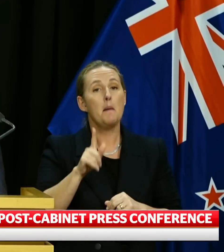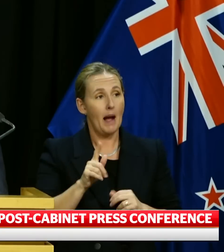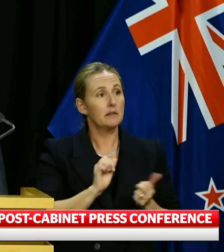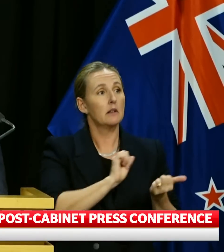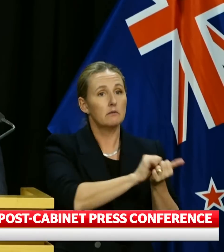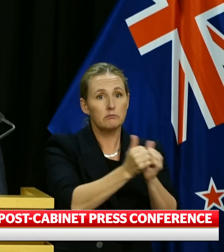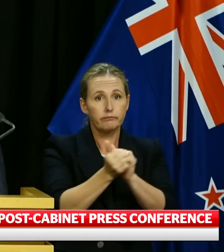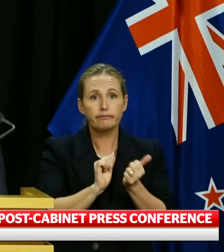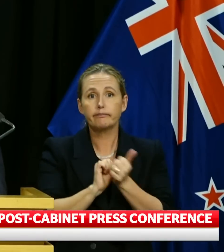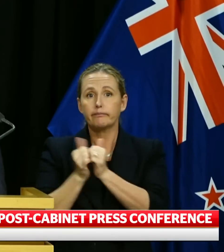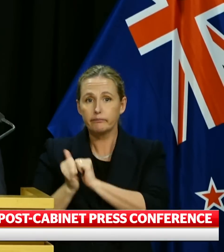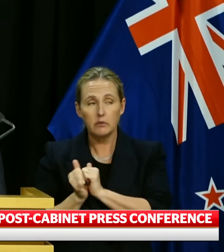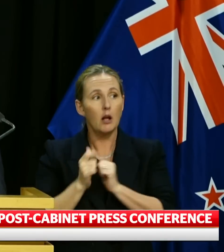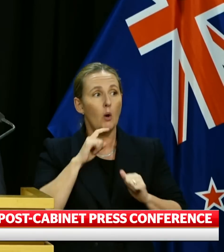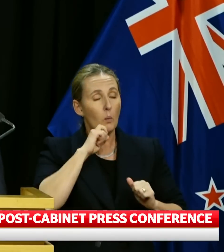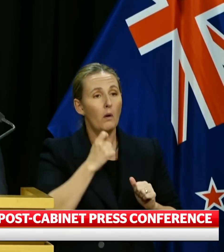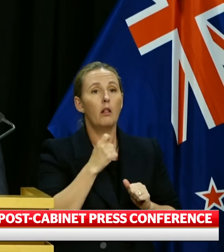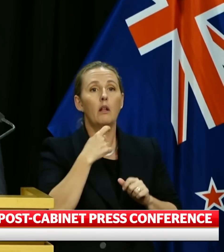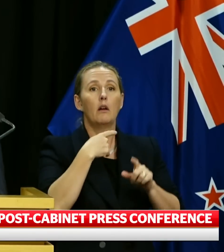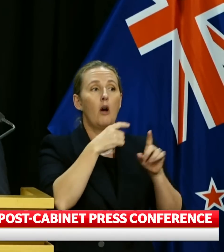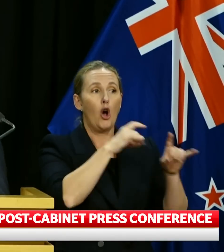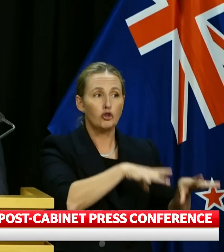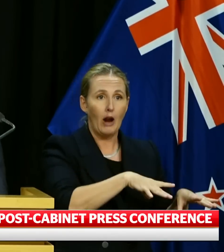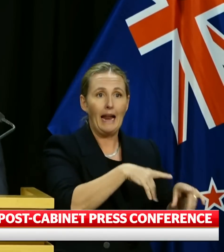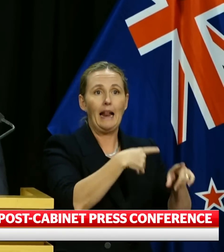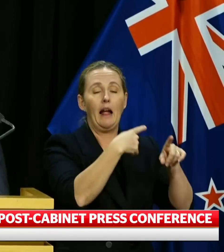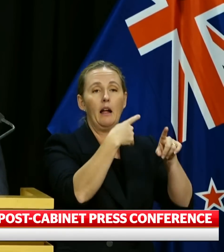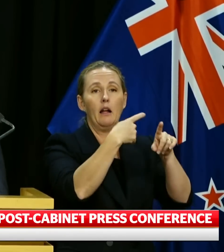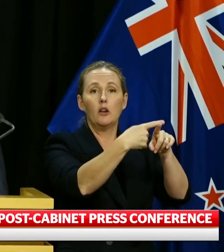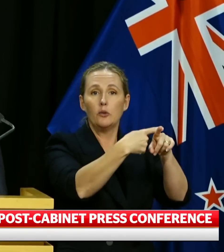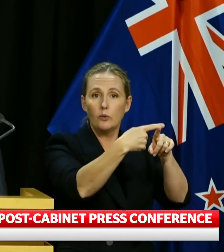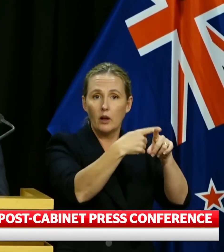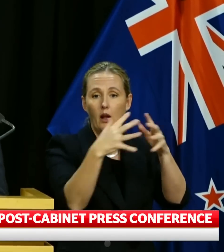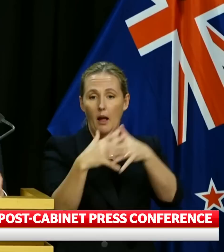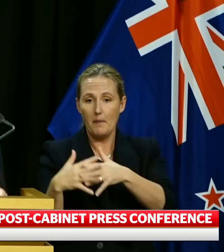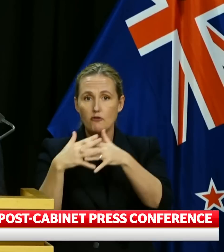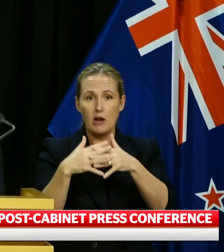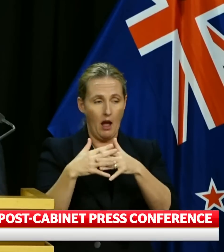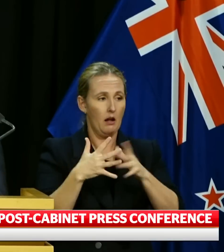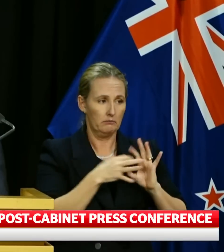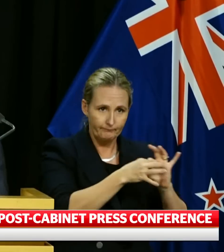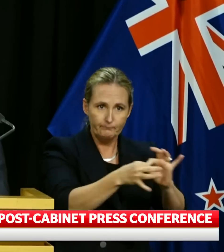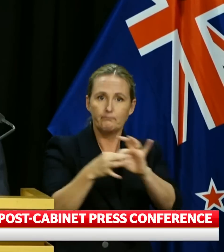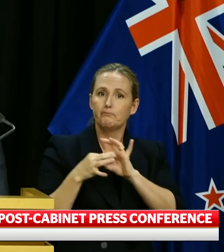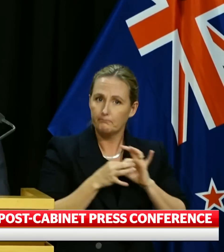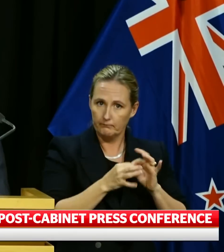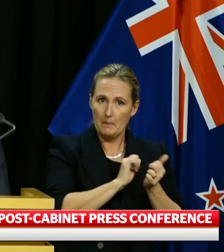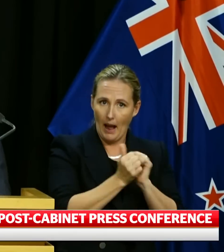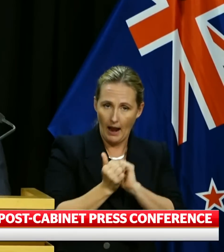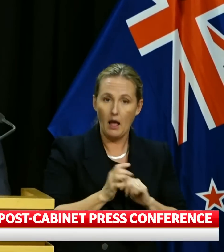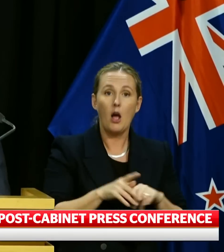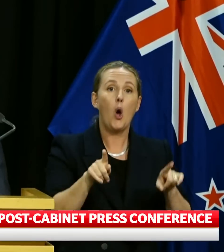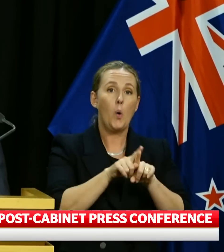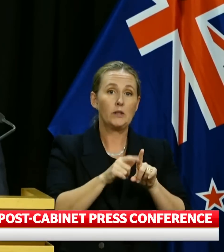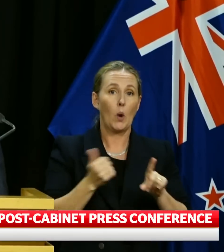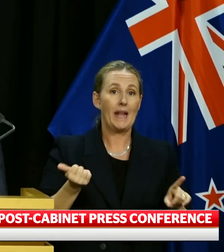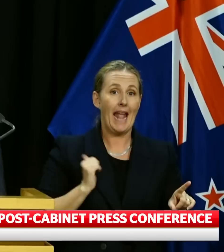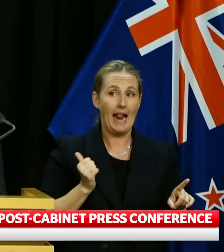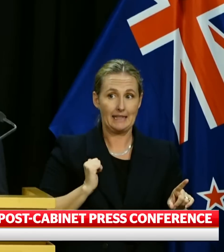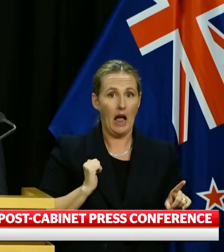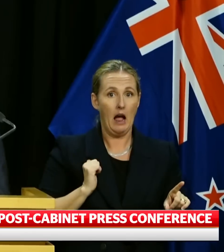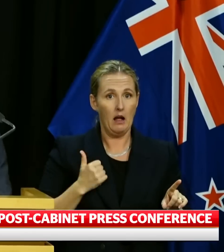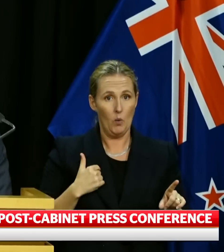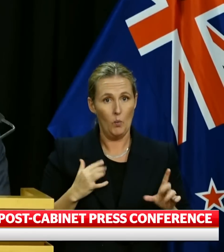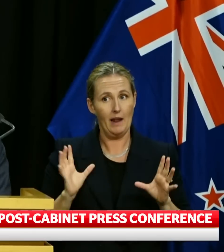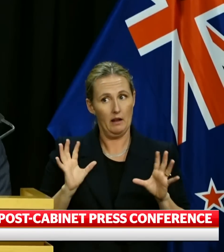partners of AUKUS, Australia, the UK and the US, and of course with our other regular security partner in that space, Canada. Those